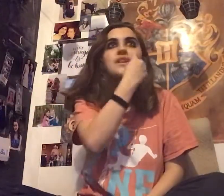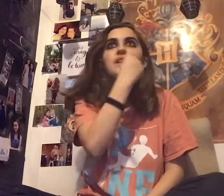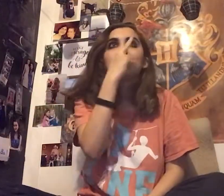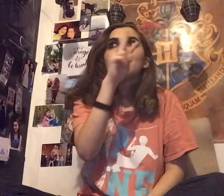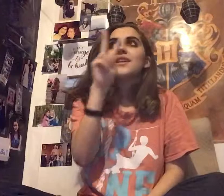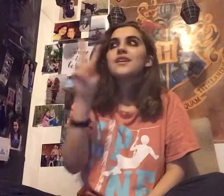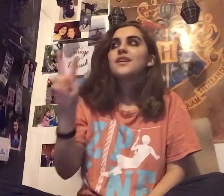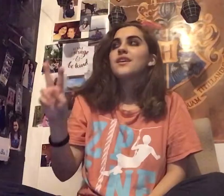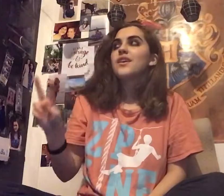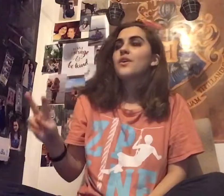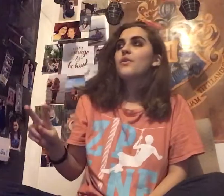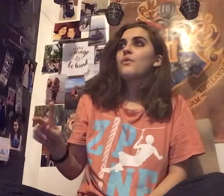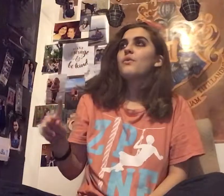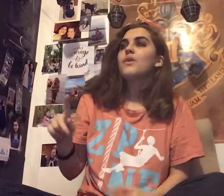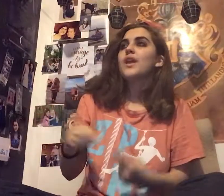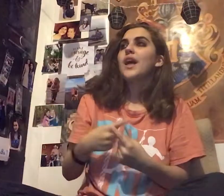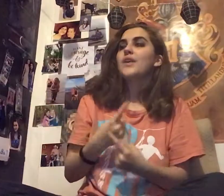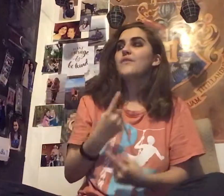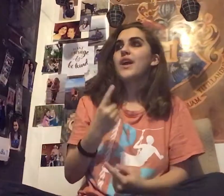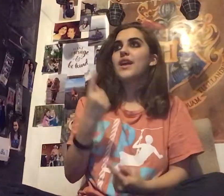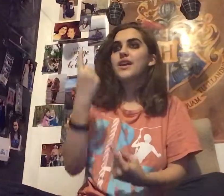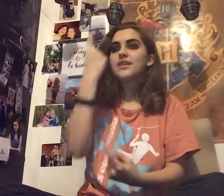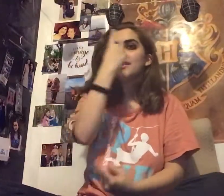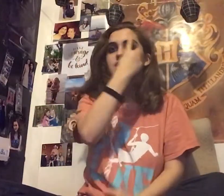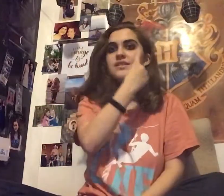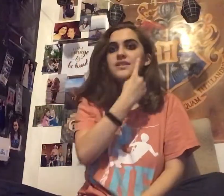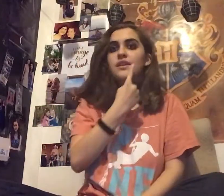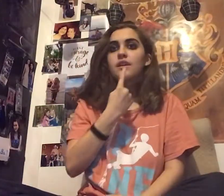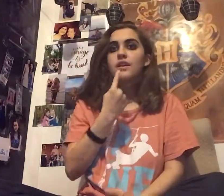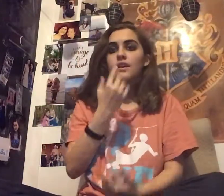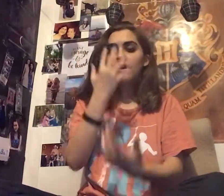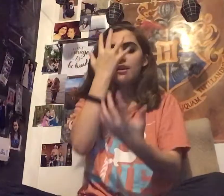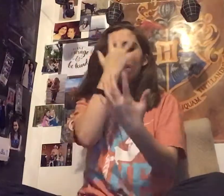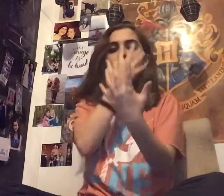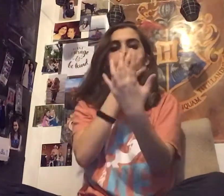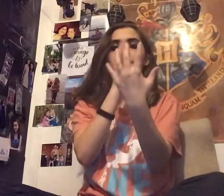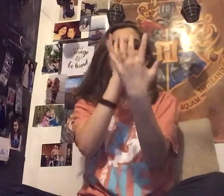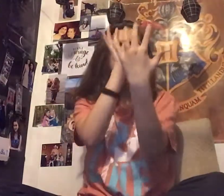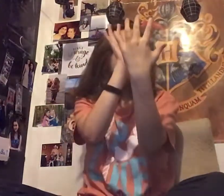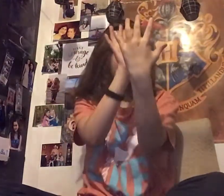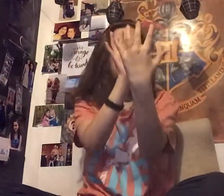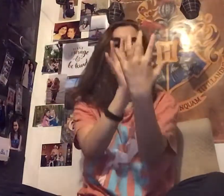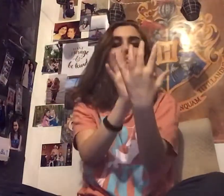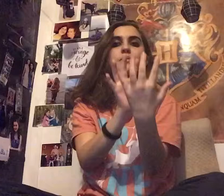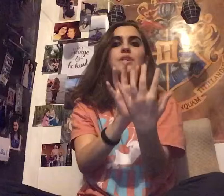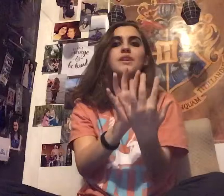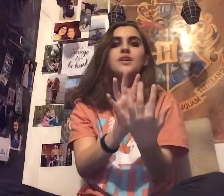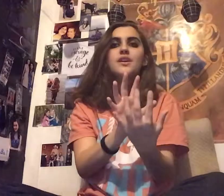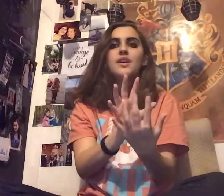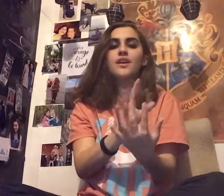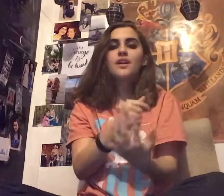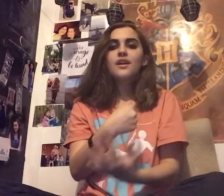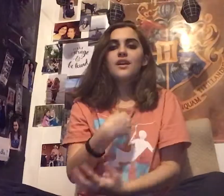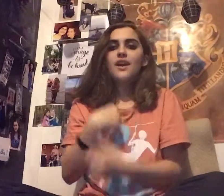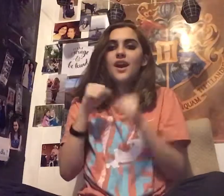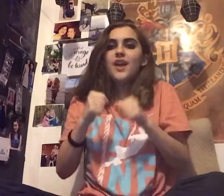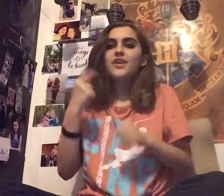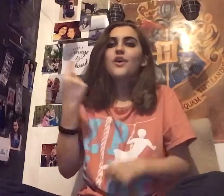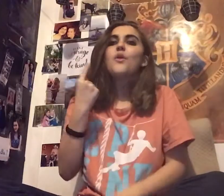see when your face is before me. I can